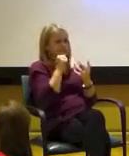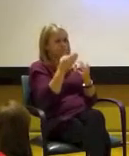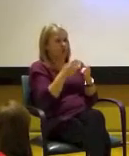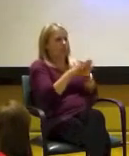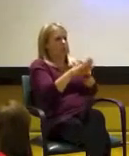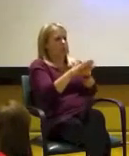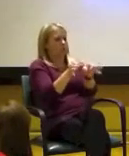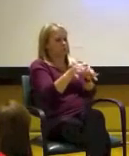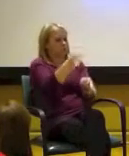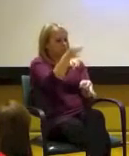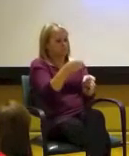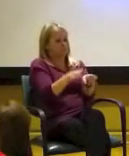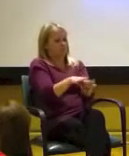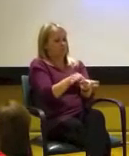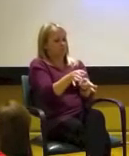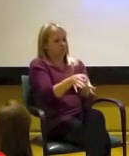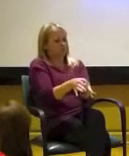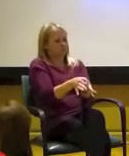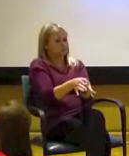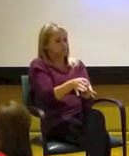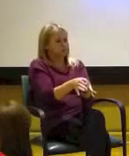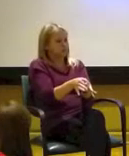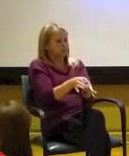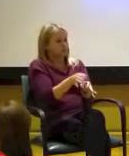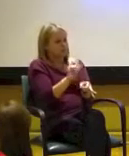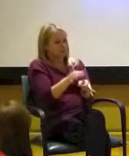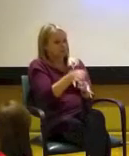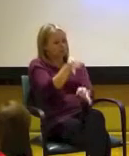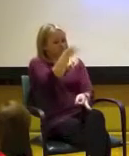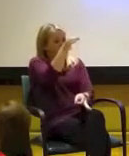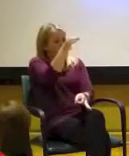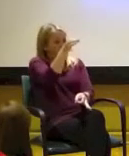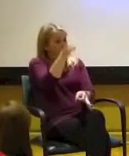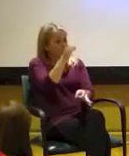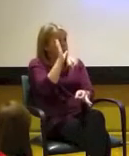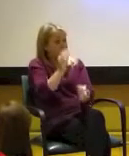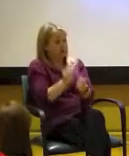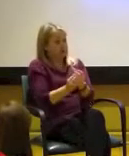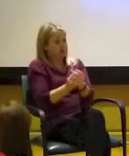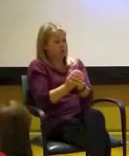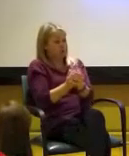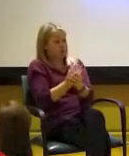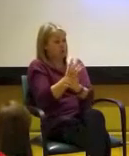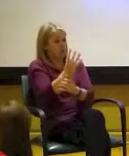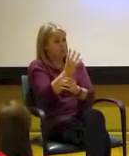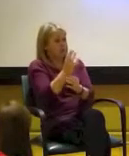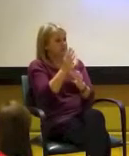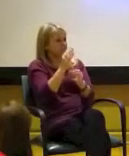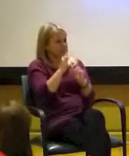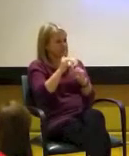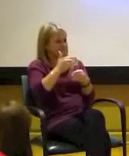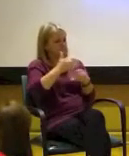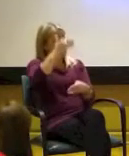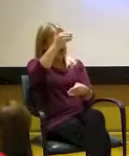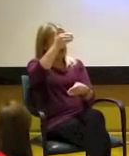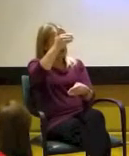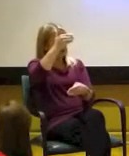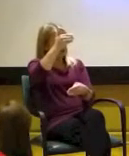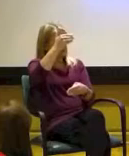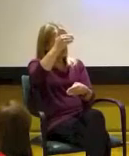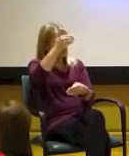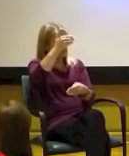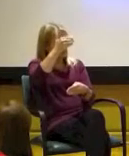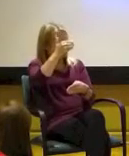of the neural tube. The neural tube starts out as a flat piece of